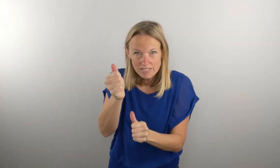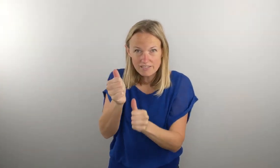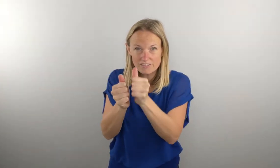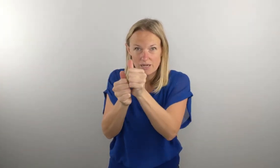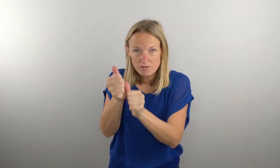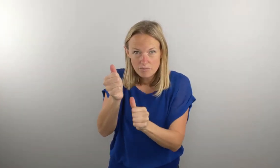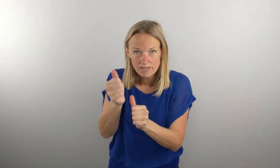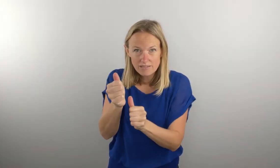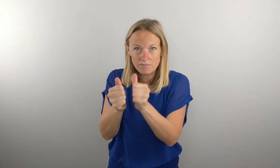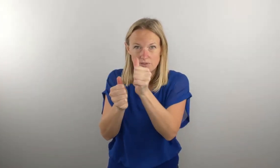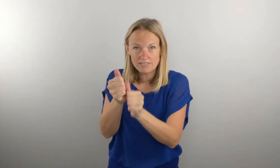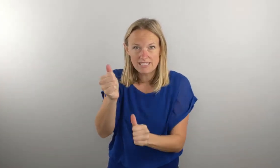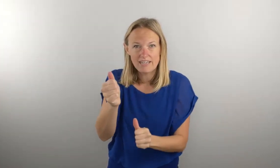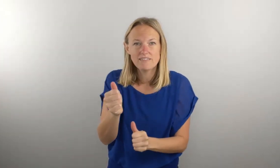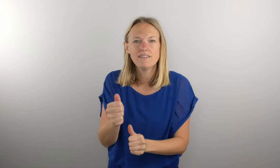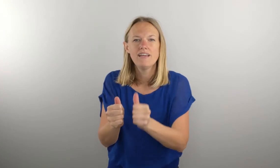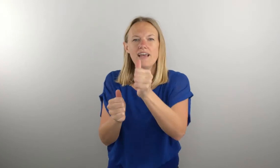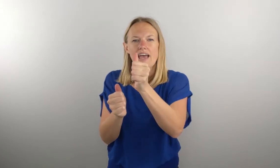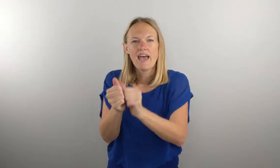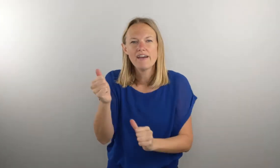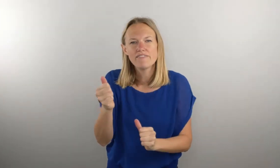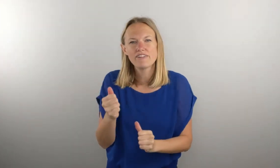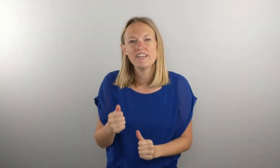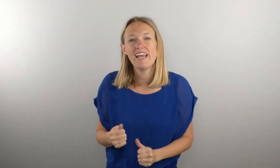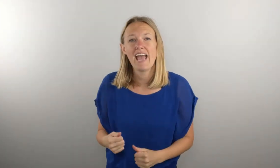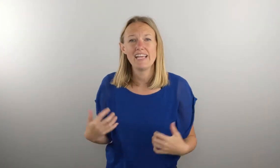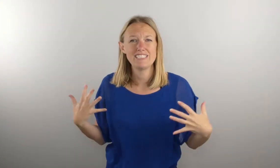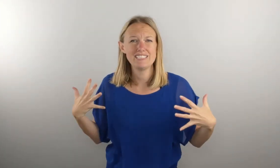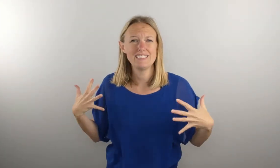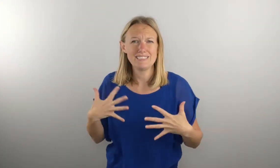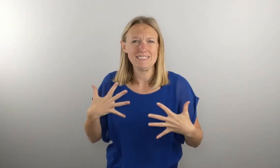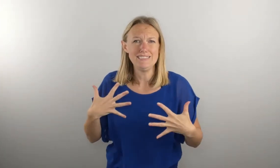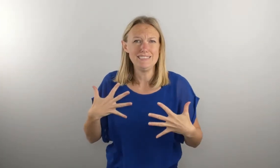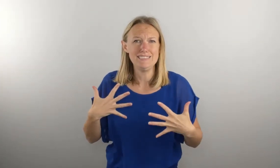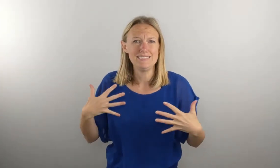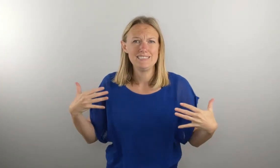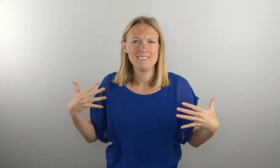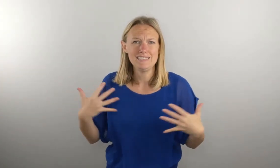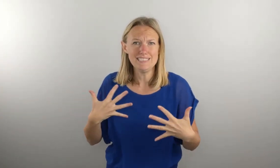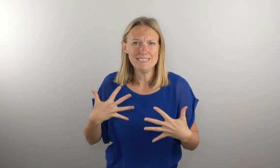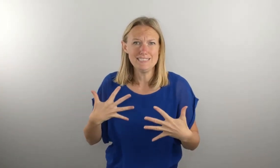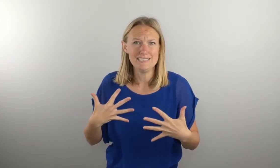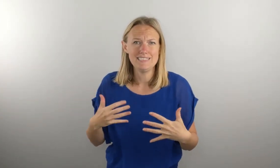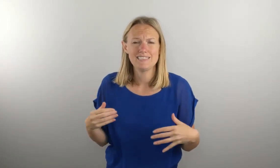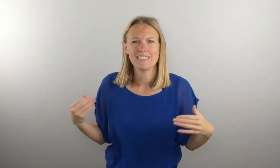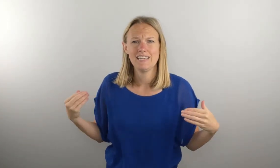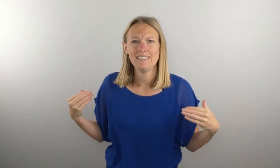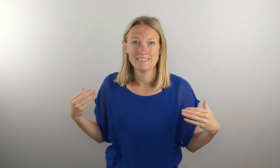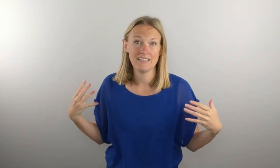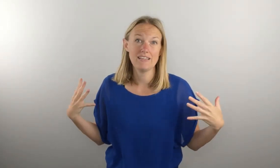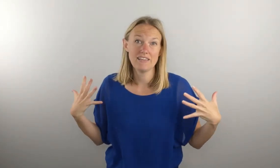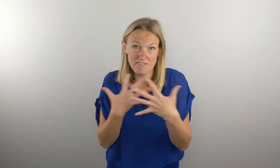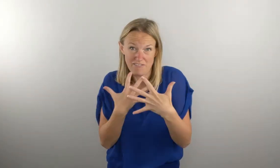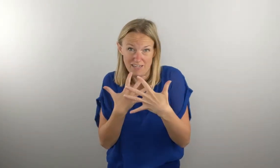your dominant one and pull it down. Every anxious, okay? It's a lot like